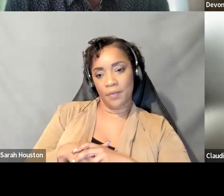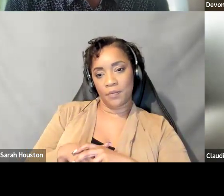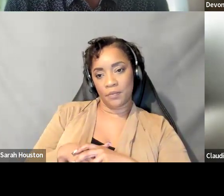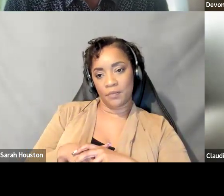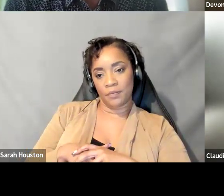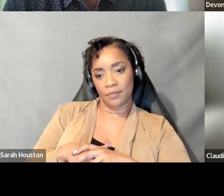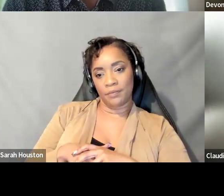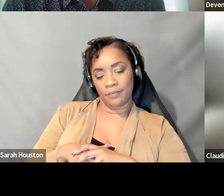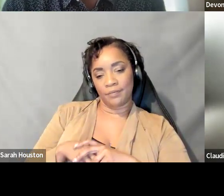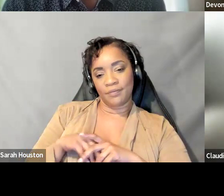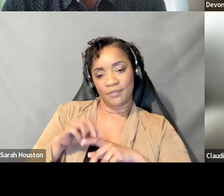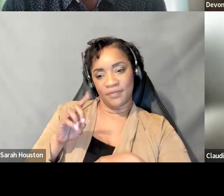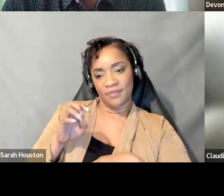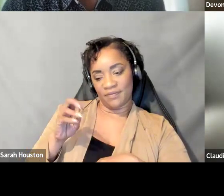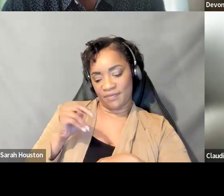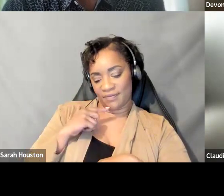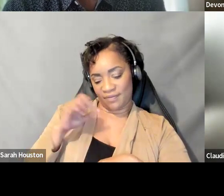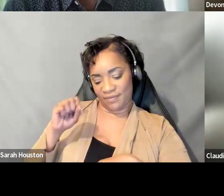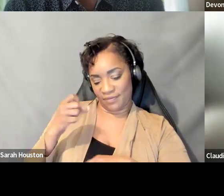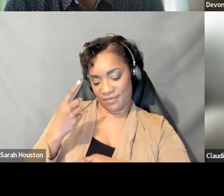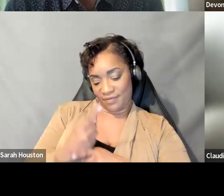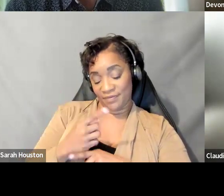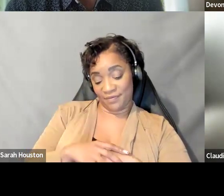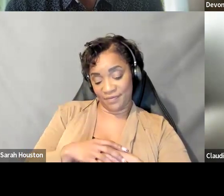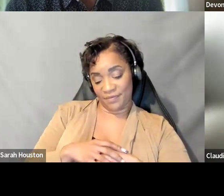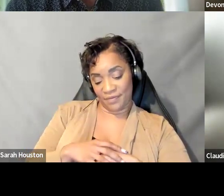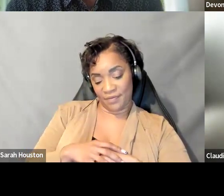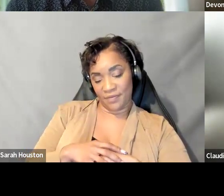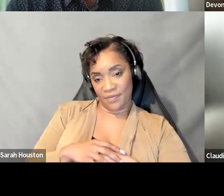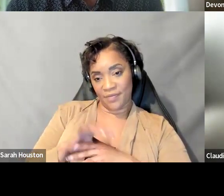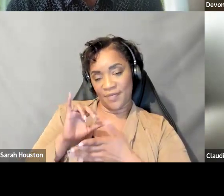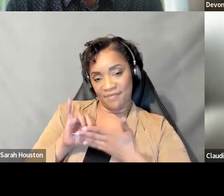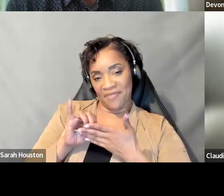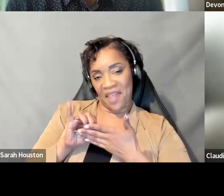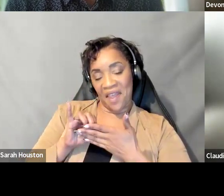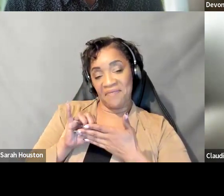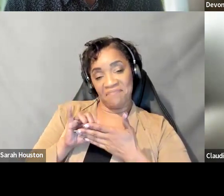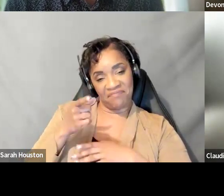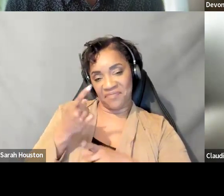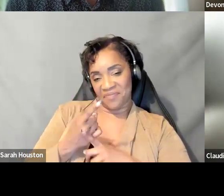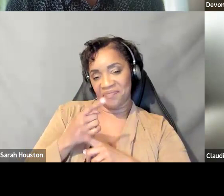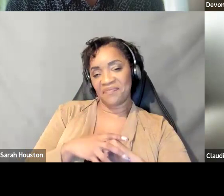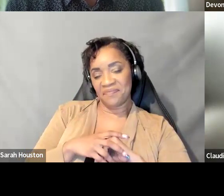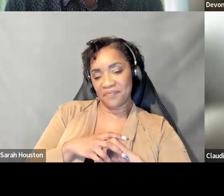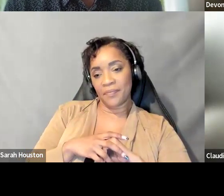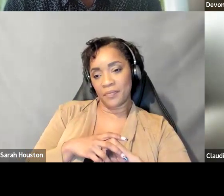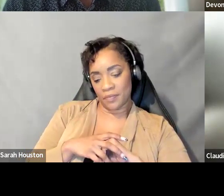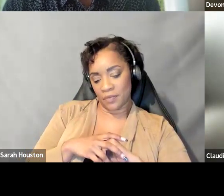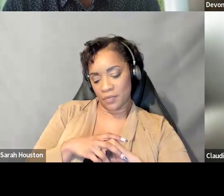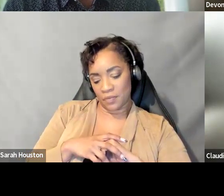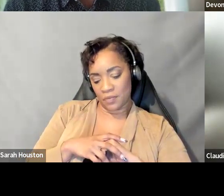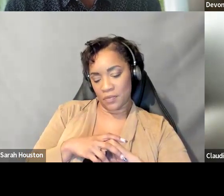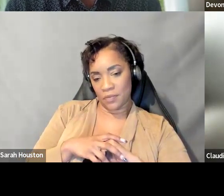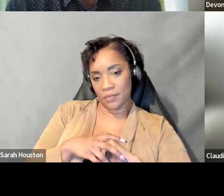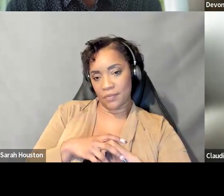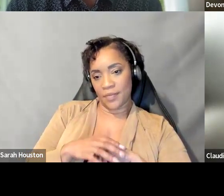Oh yes, Rate My Professor. That takes me back a bit. So an